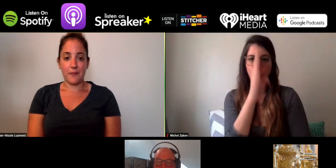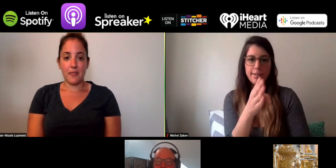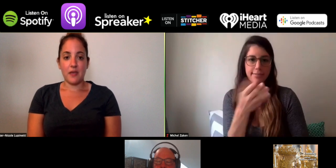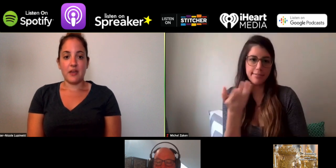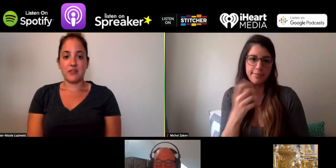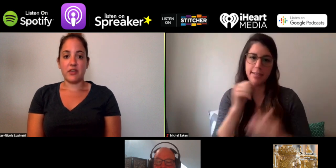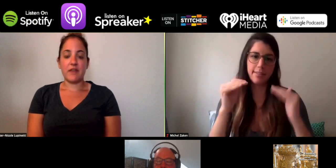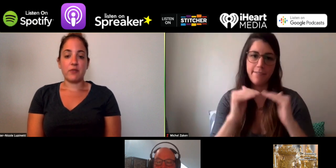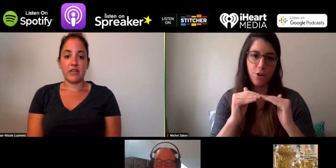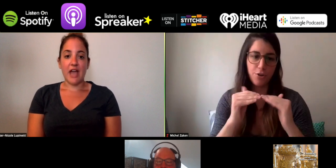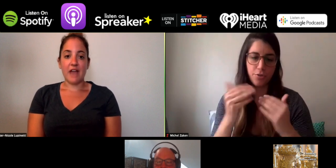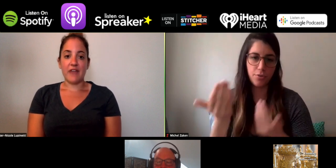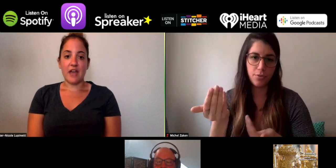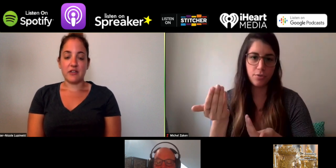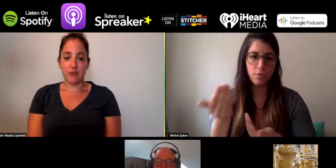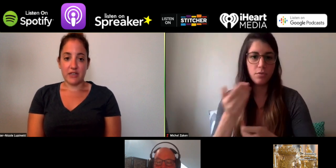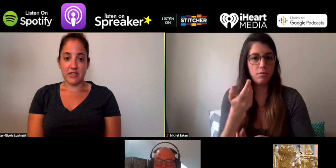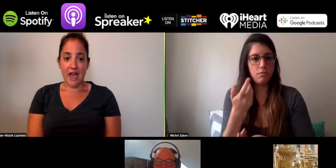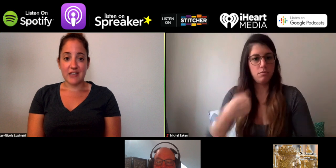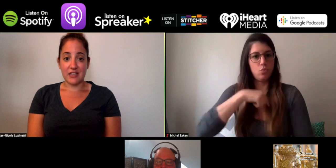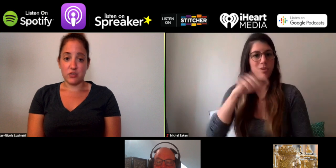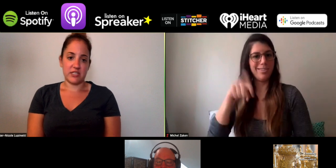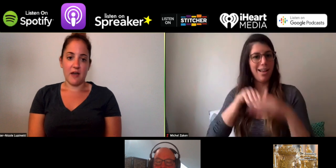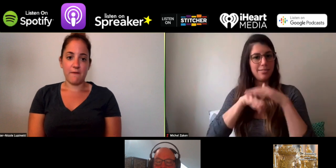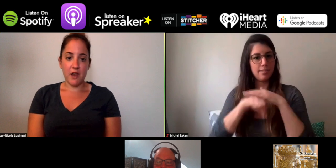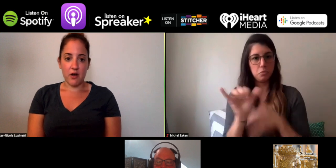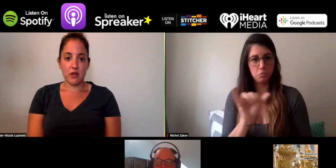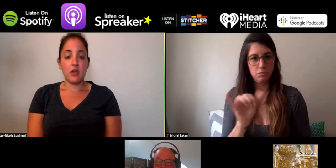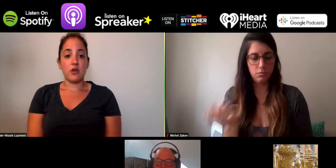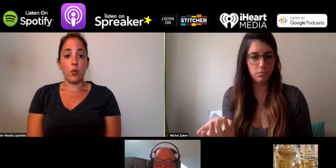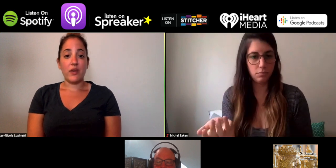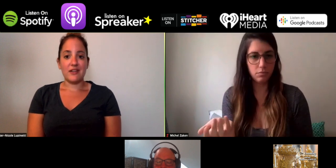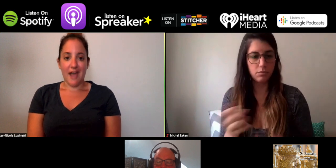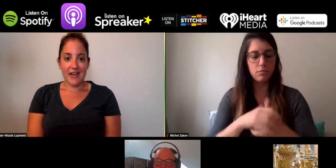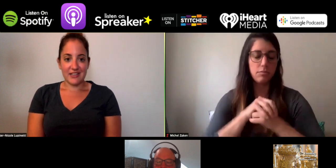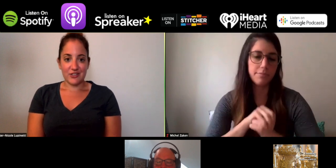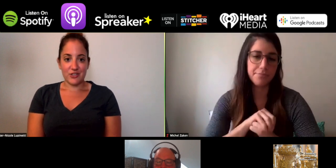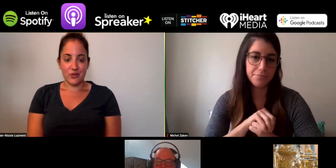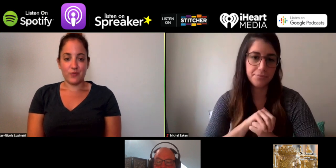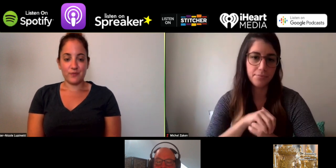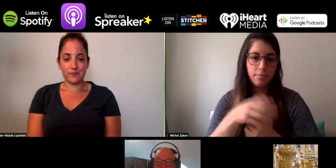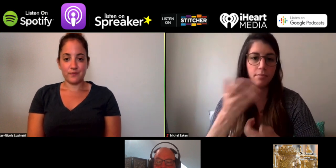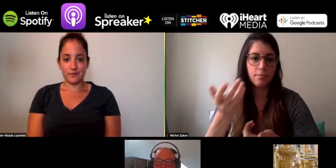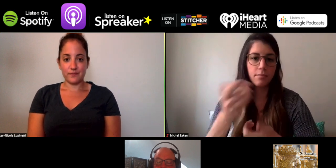know? And so they never really had that direct access, which is not fair. You know, we need access